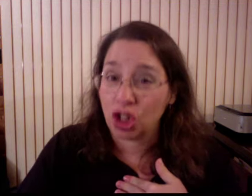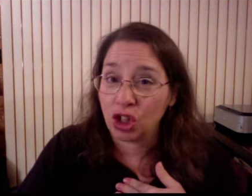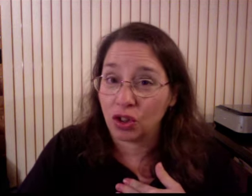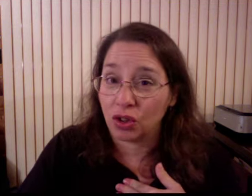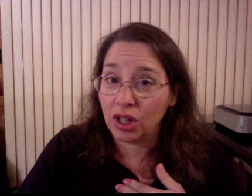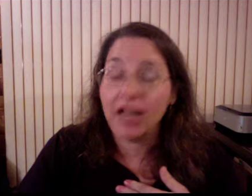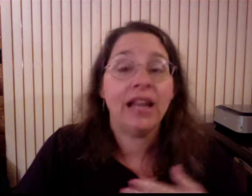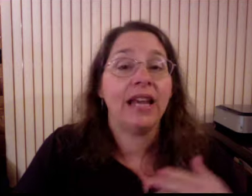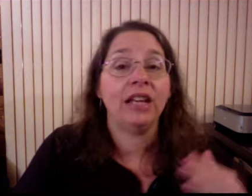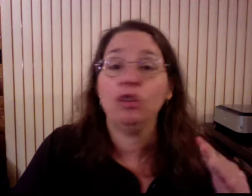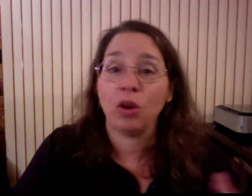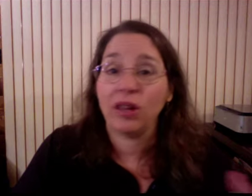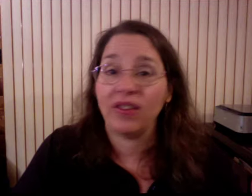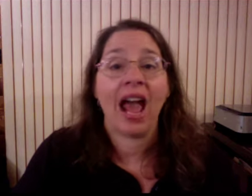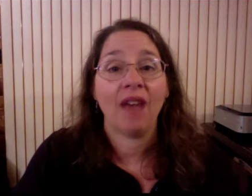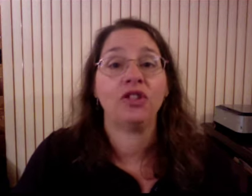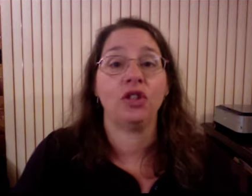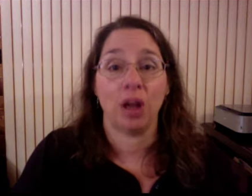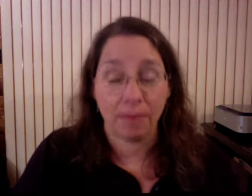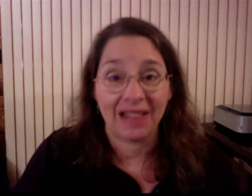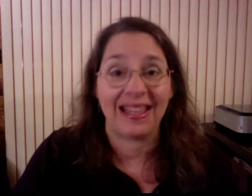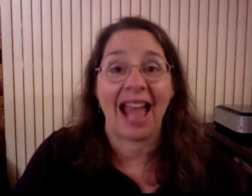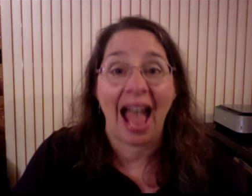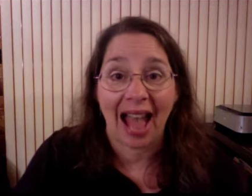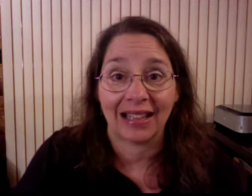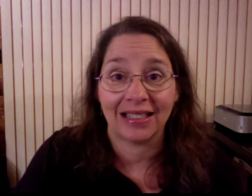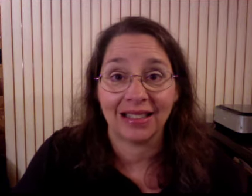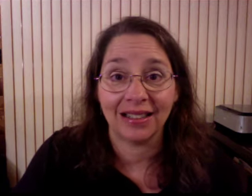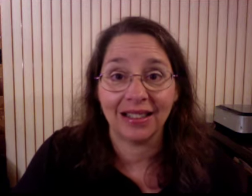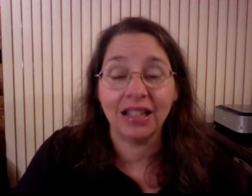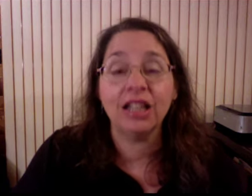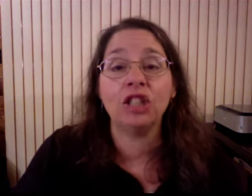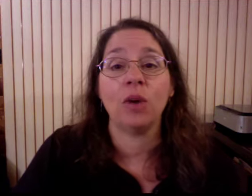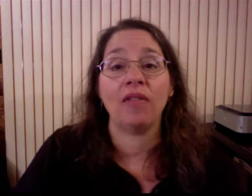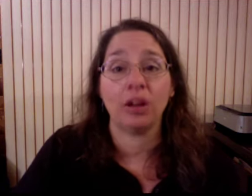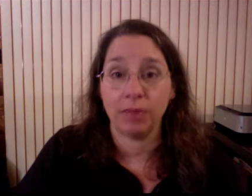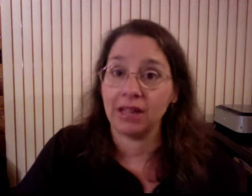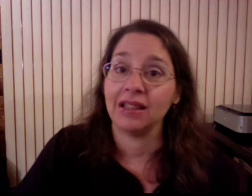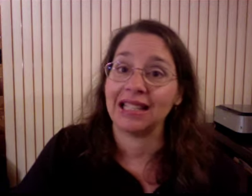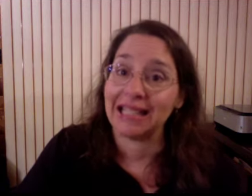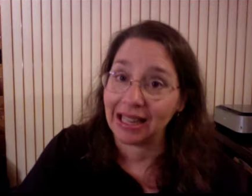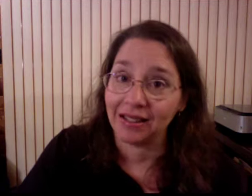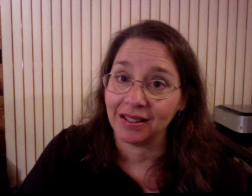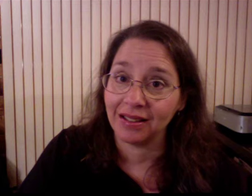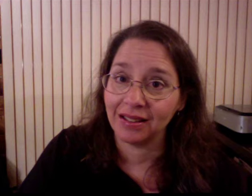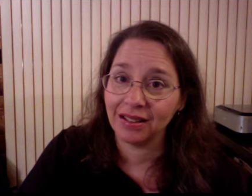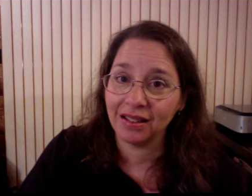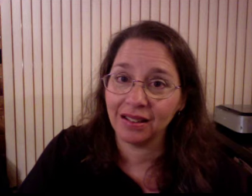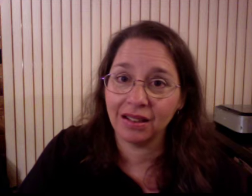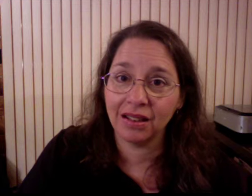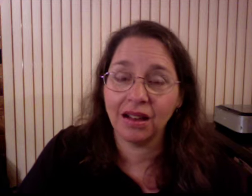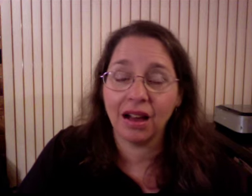internal. You don't even have to commit the act to have committed the sin